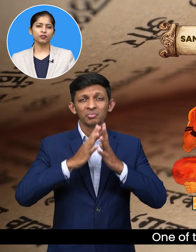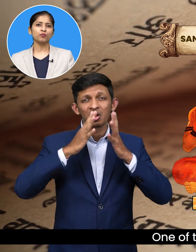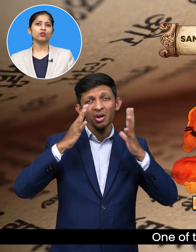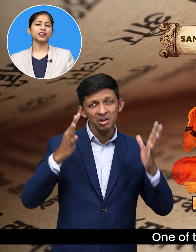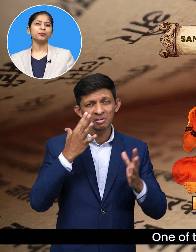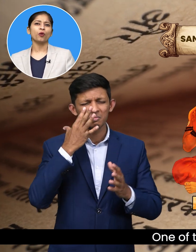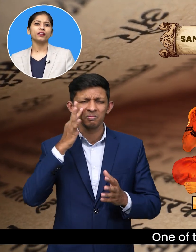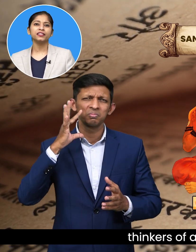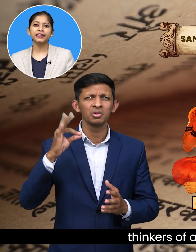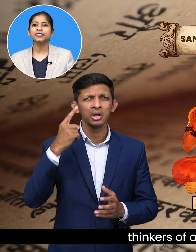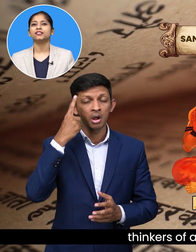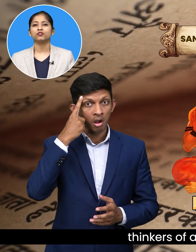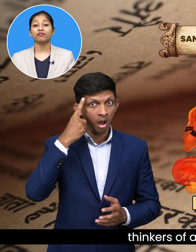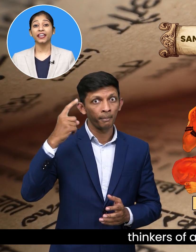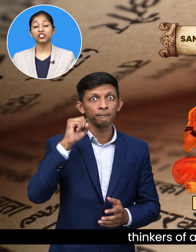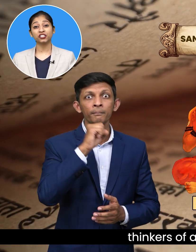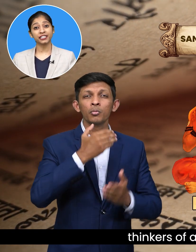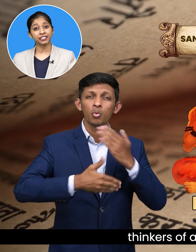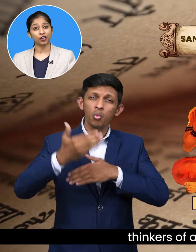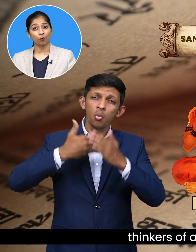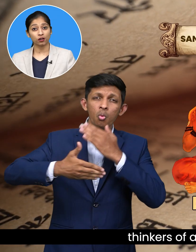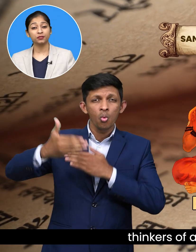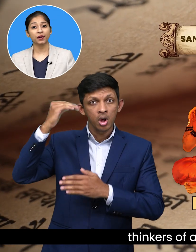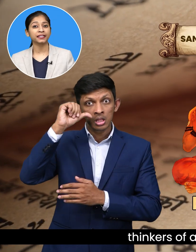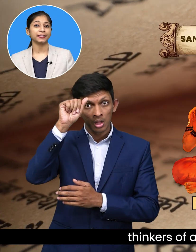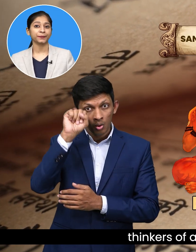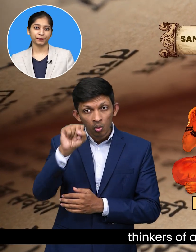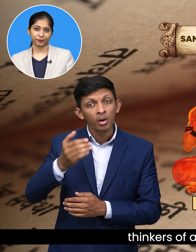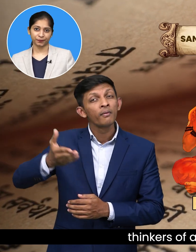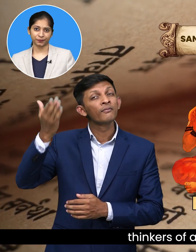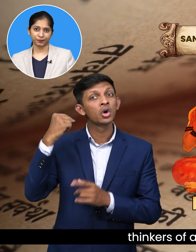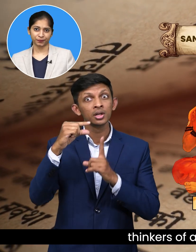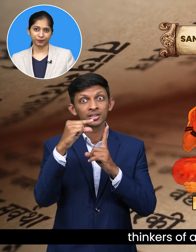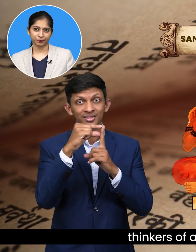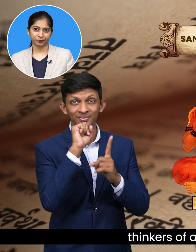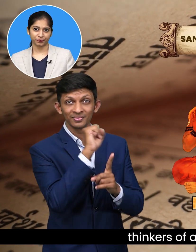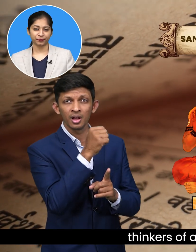One of the most important thinkers of ancient India was Panini,